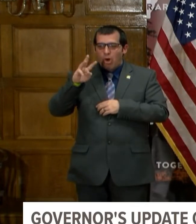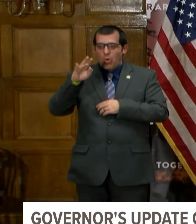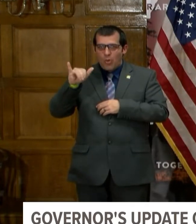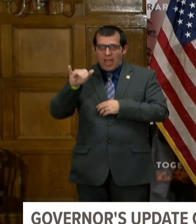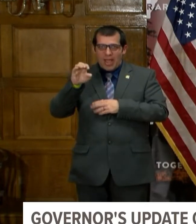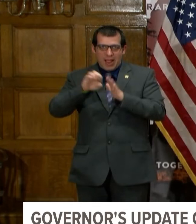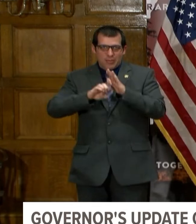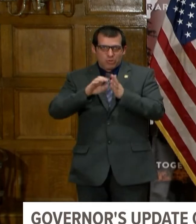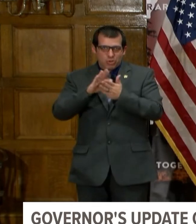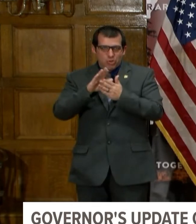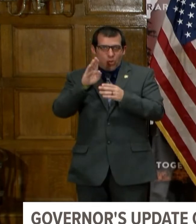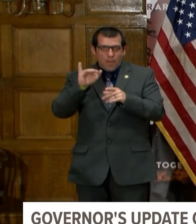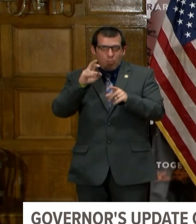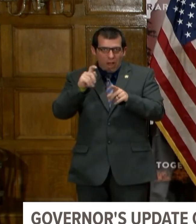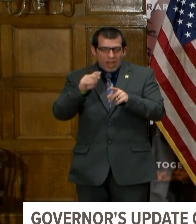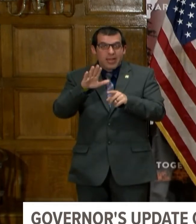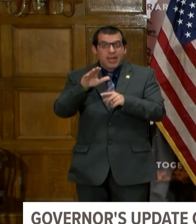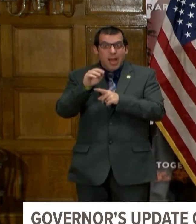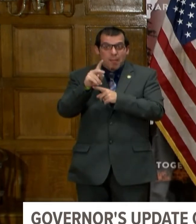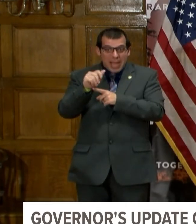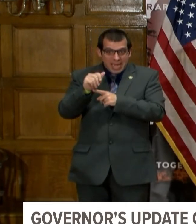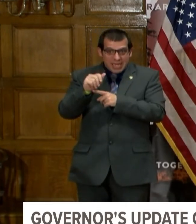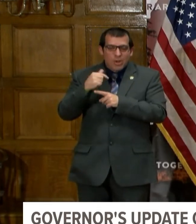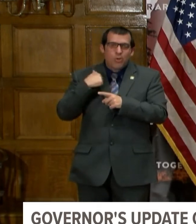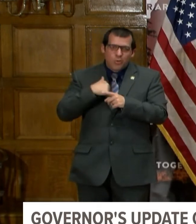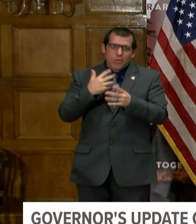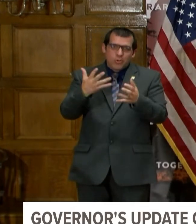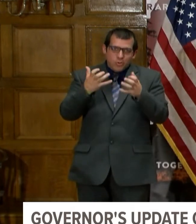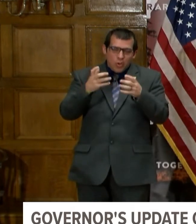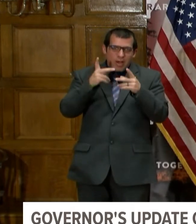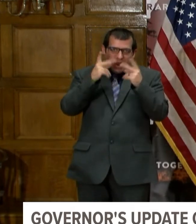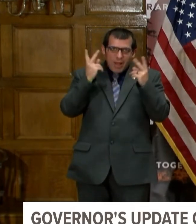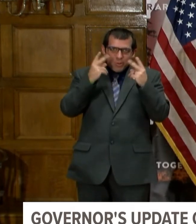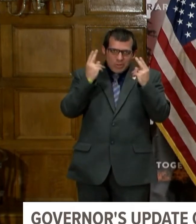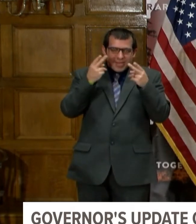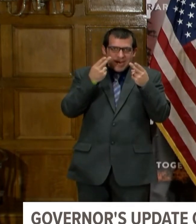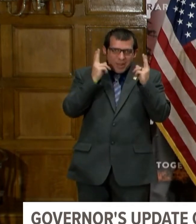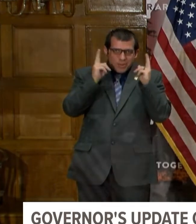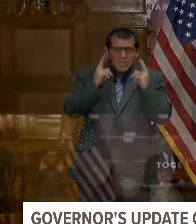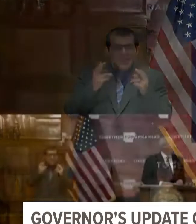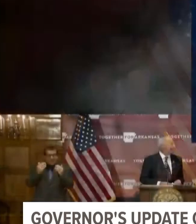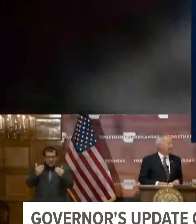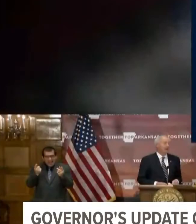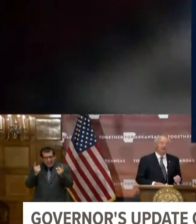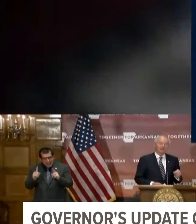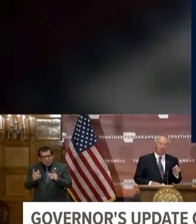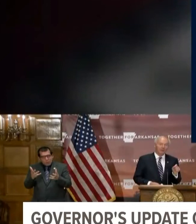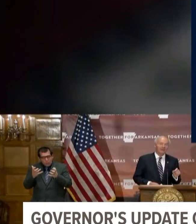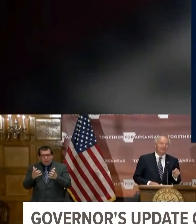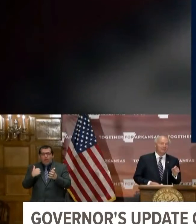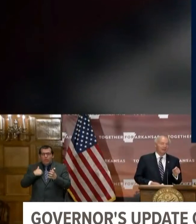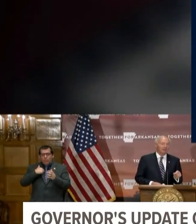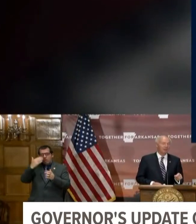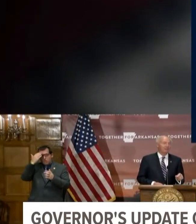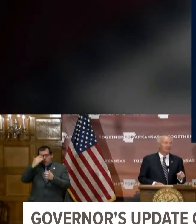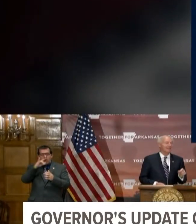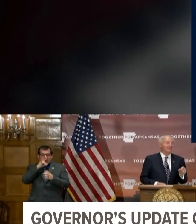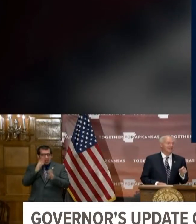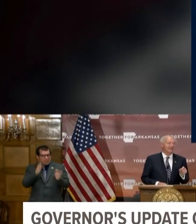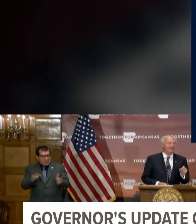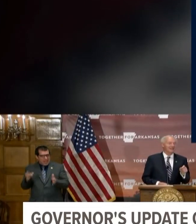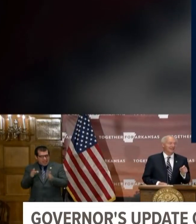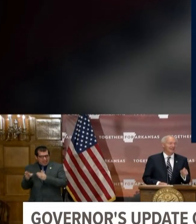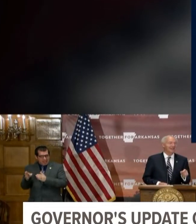And so, Amanda, we want Halloween to happen this year. We know kids are planning on it with